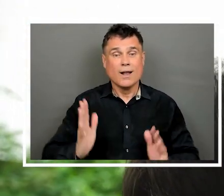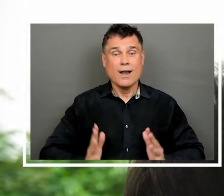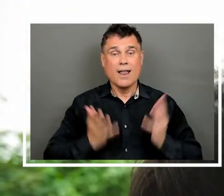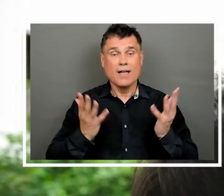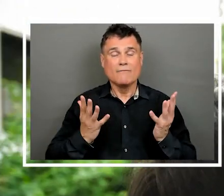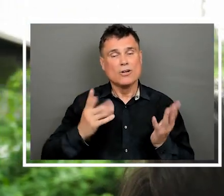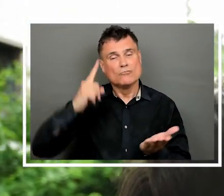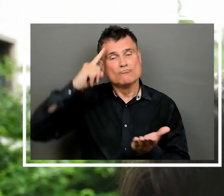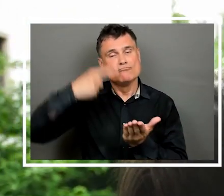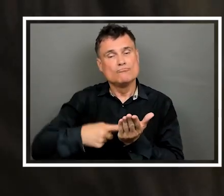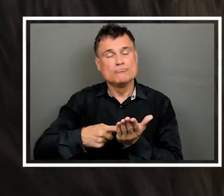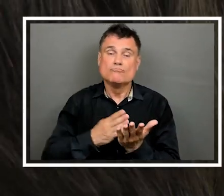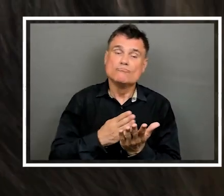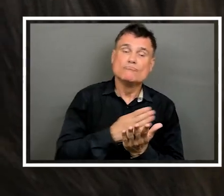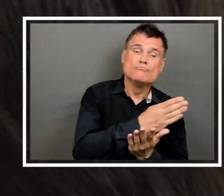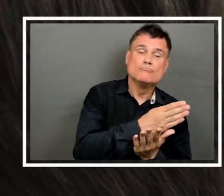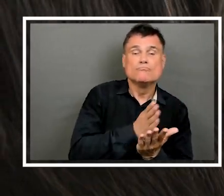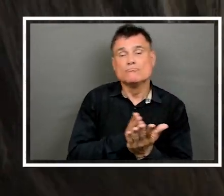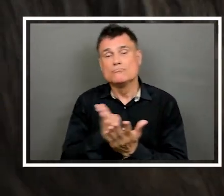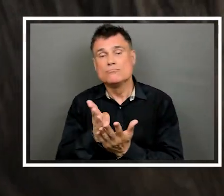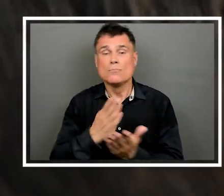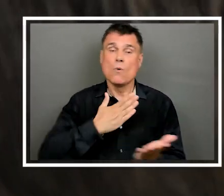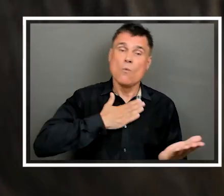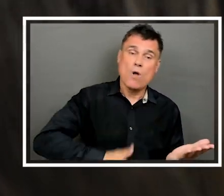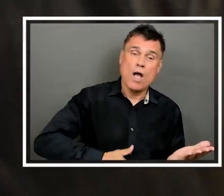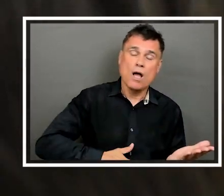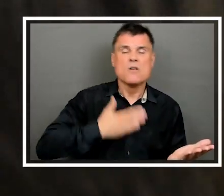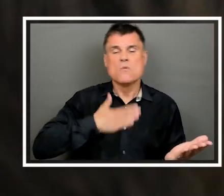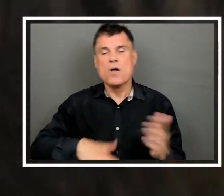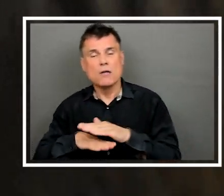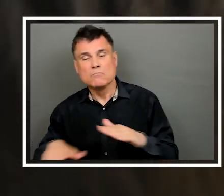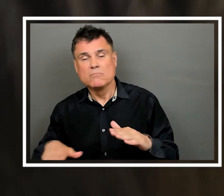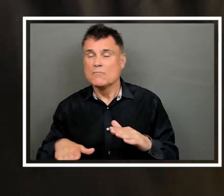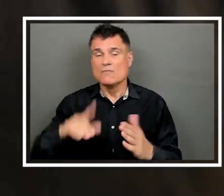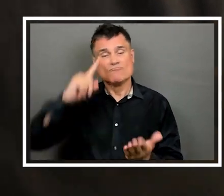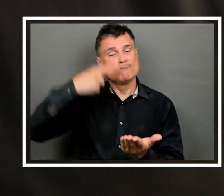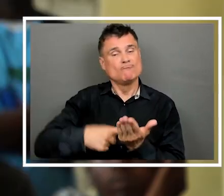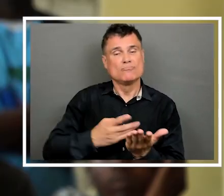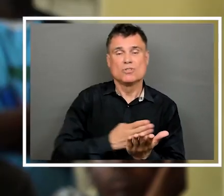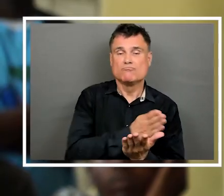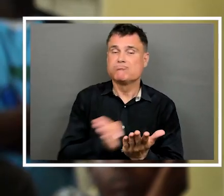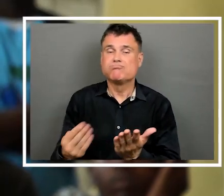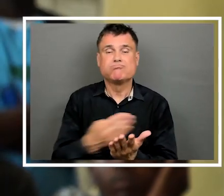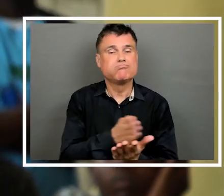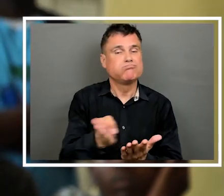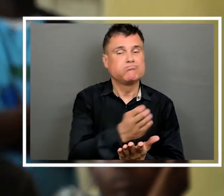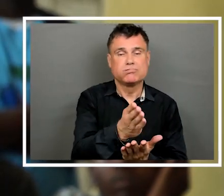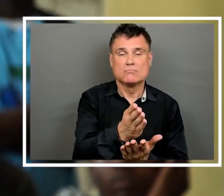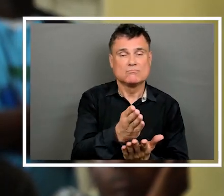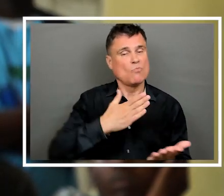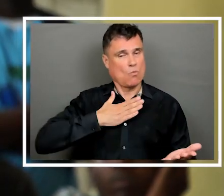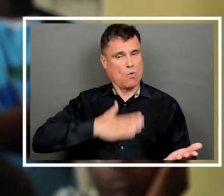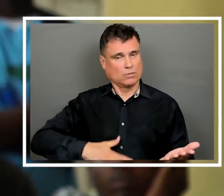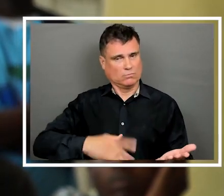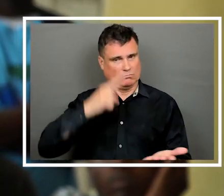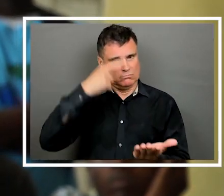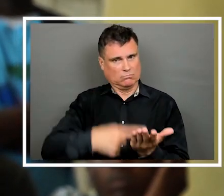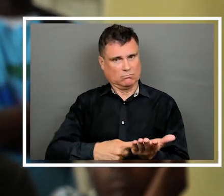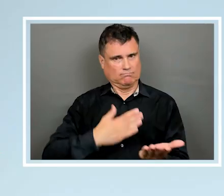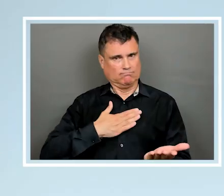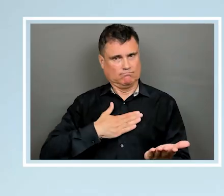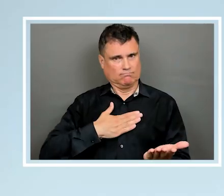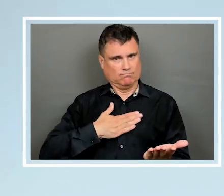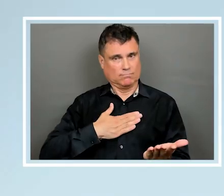Most of us think of ourselves as being able to make decisions about our own lives, what we want to do or not to